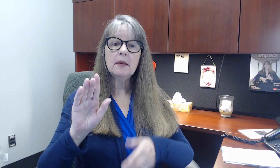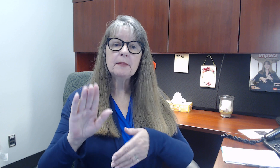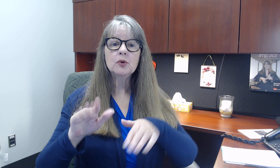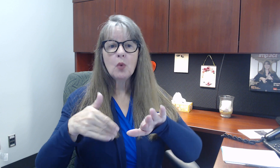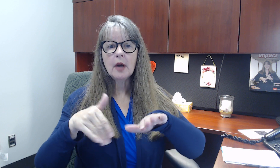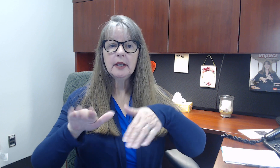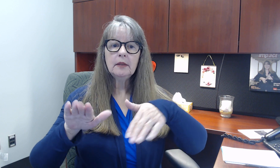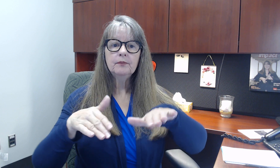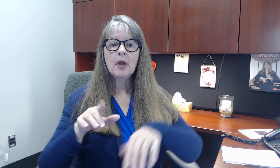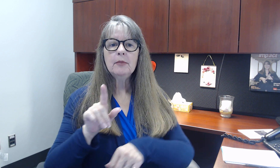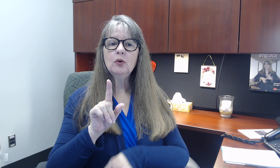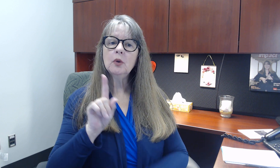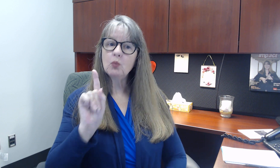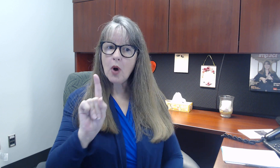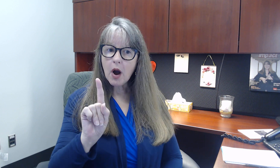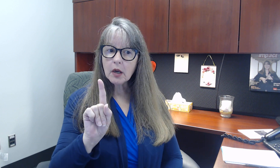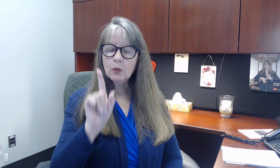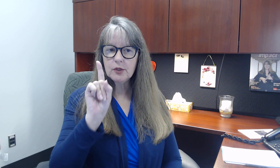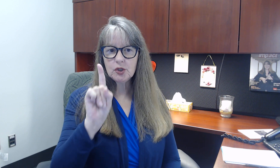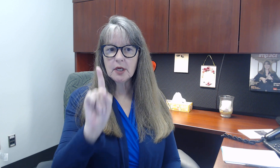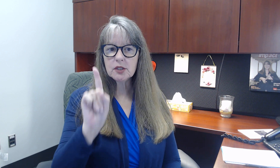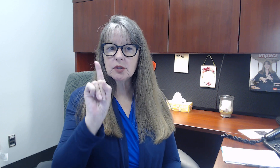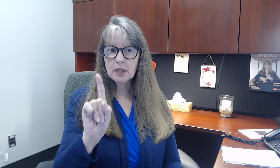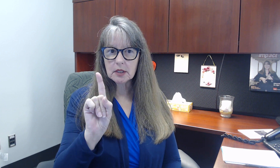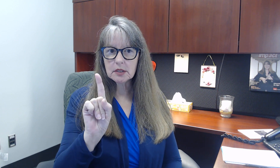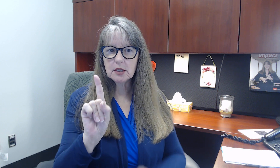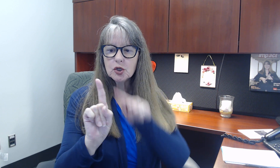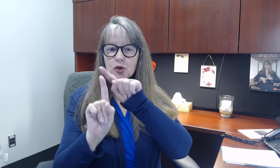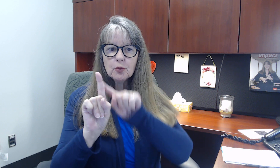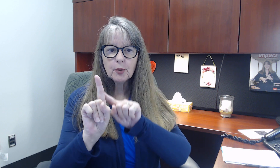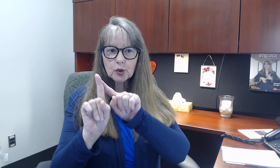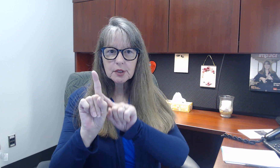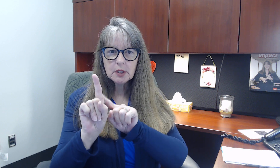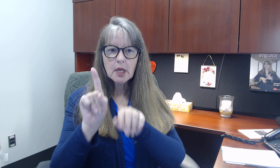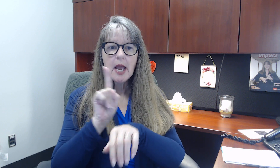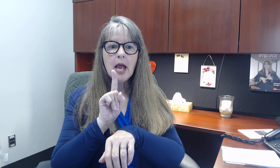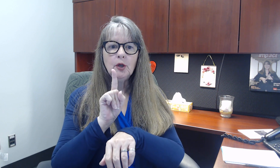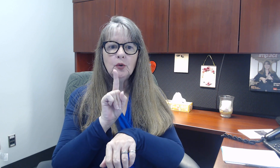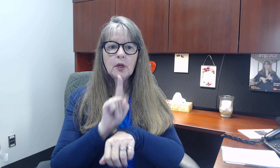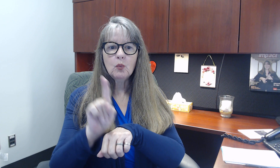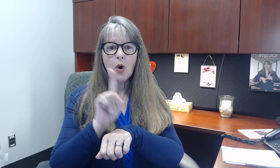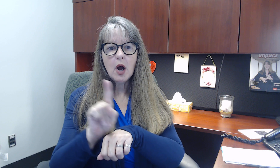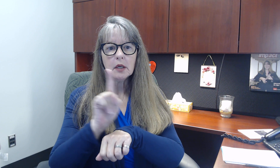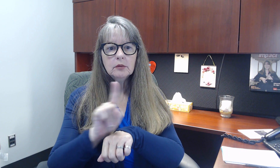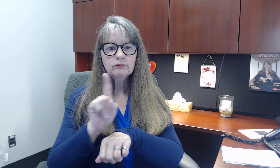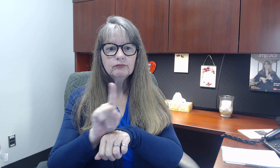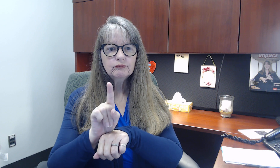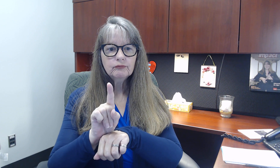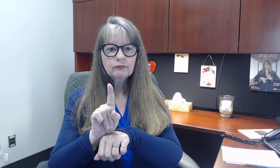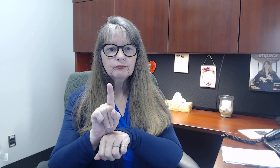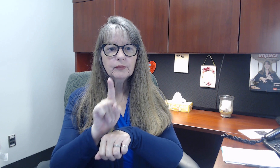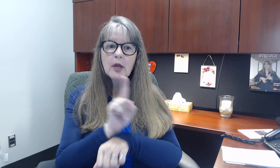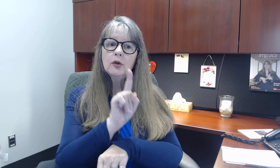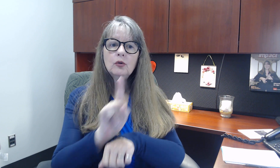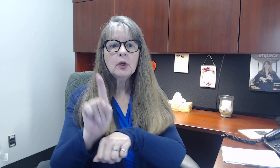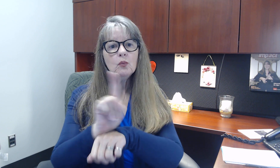people do walking, but you can walk with just this. This is your person, and you can walk. You can